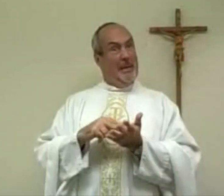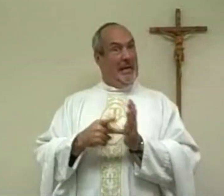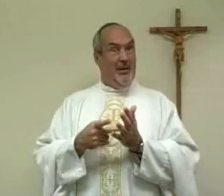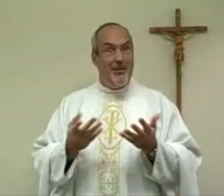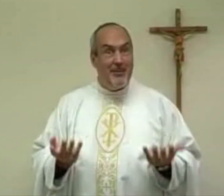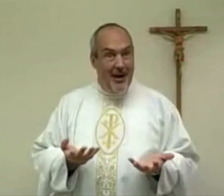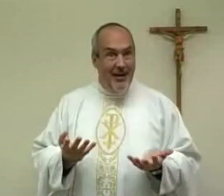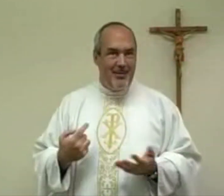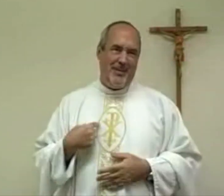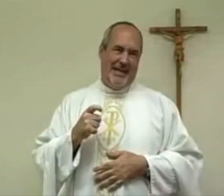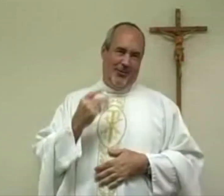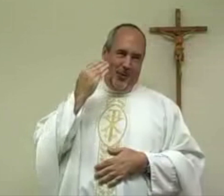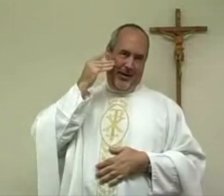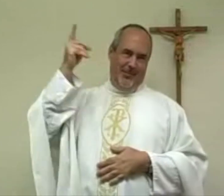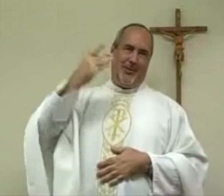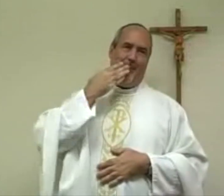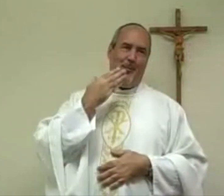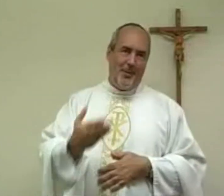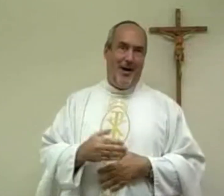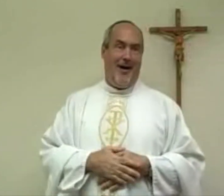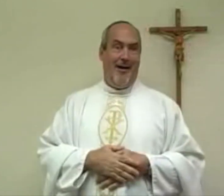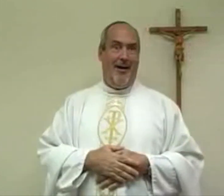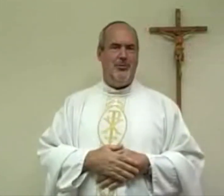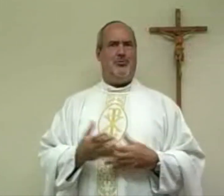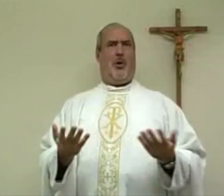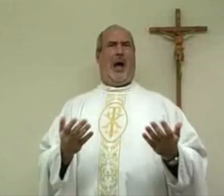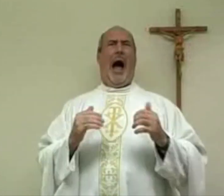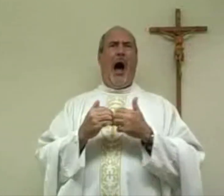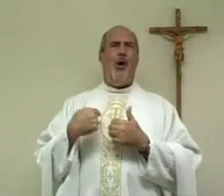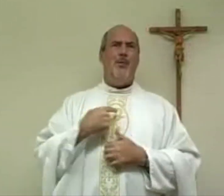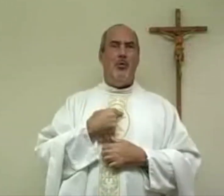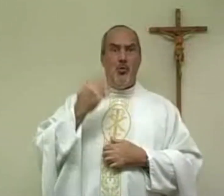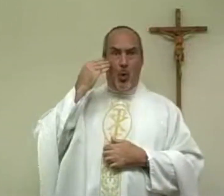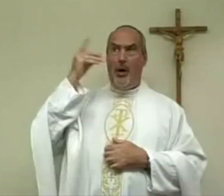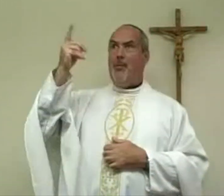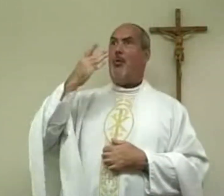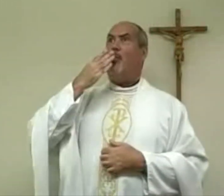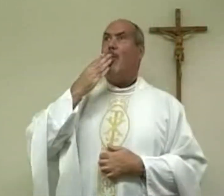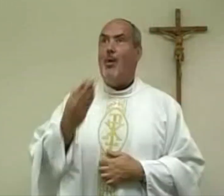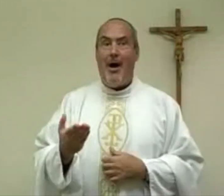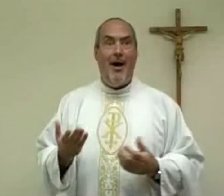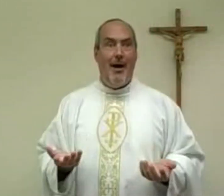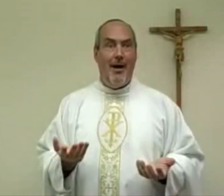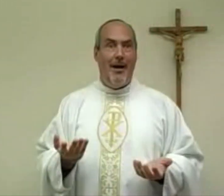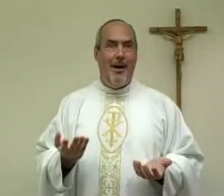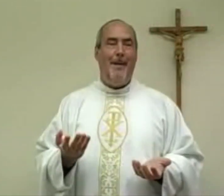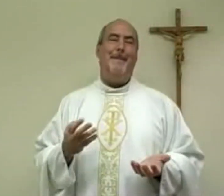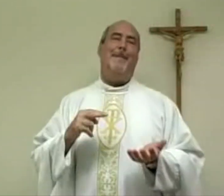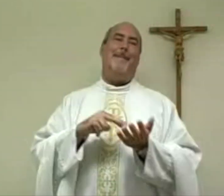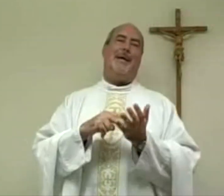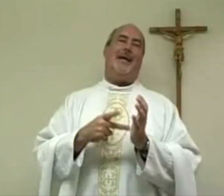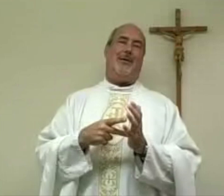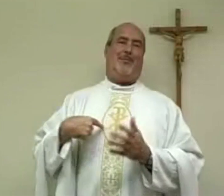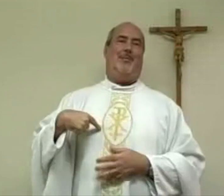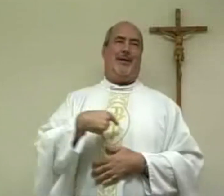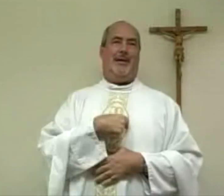and about God to other people, which means we have to know God well. And how do we get to know Him